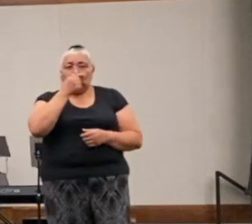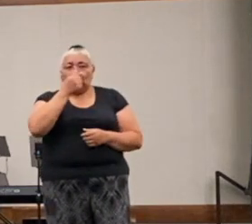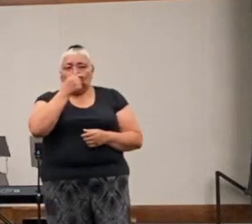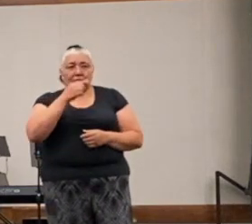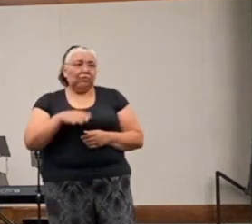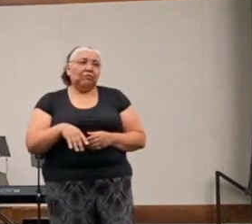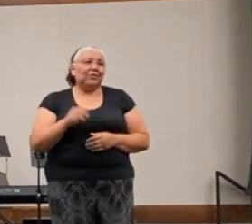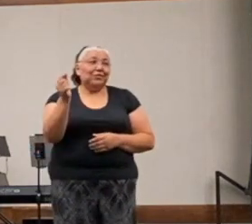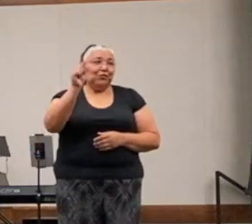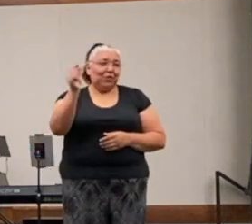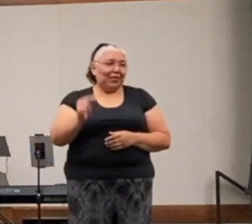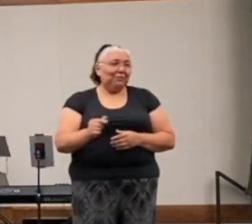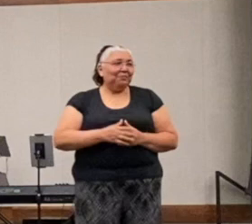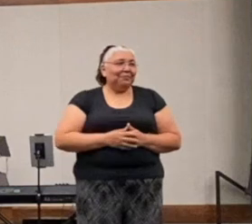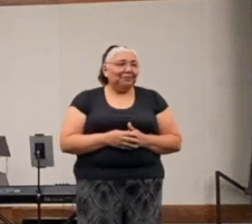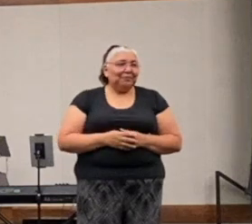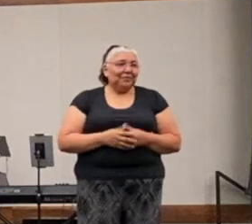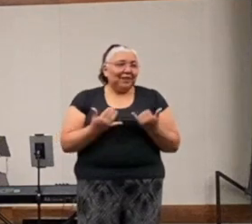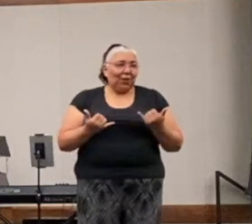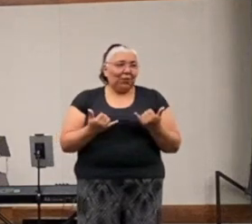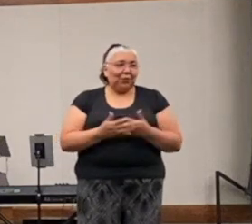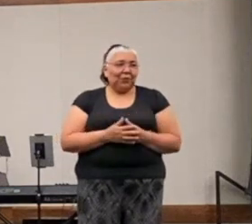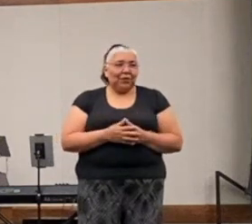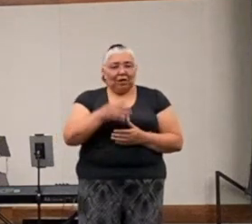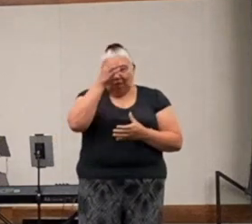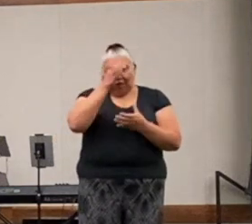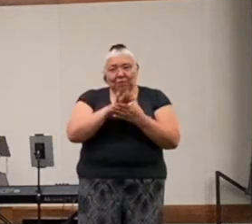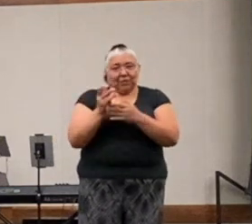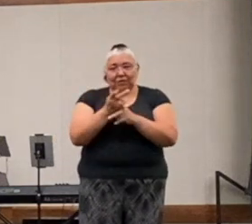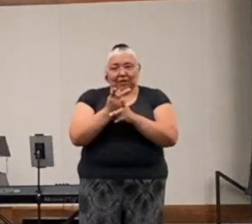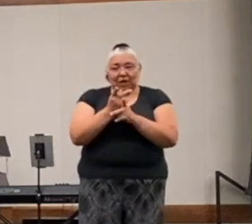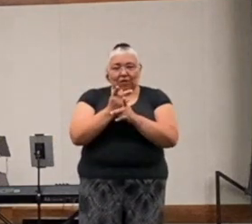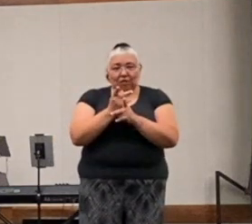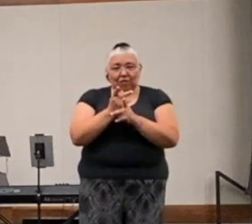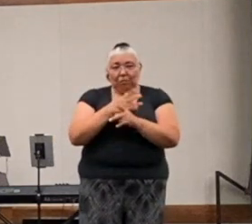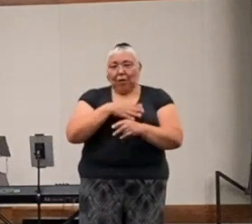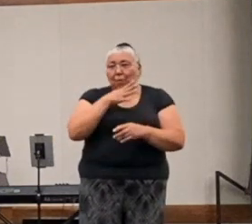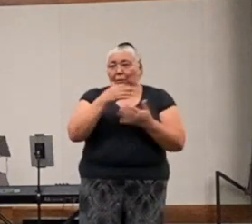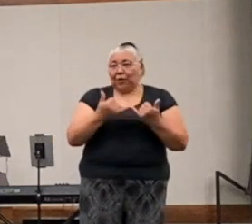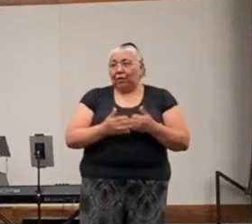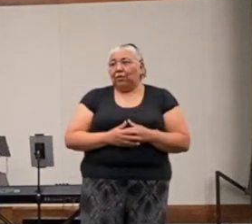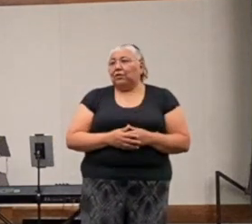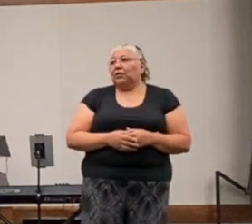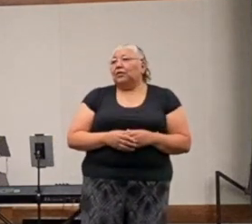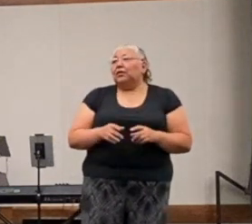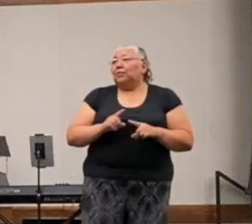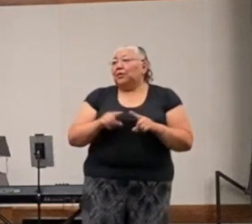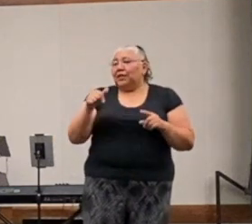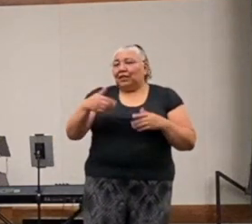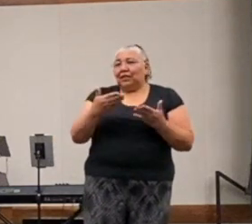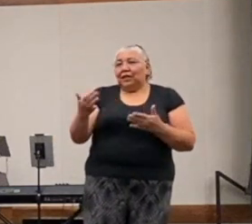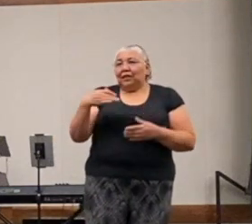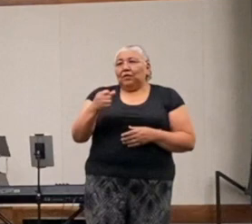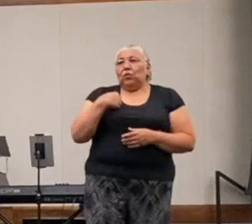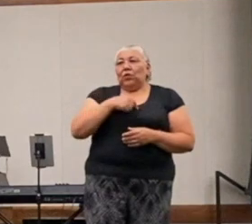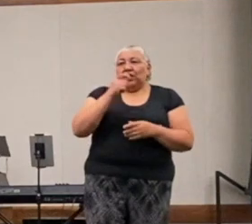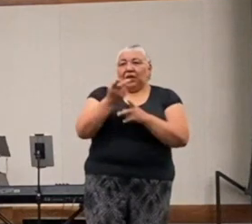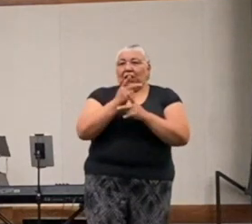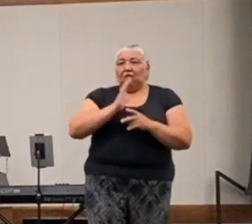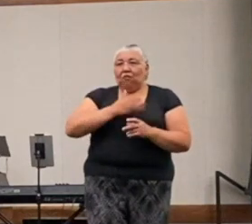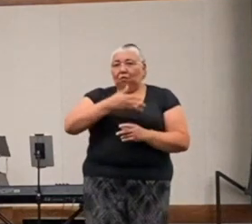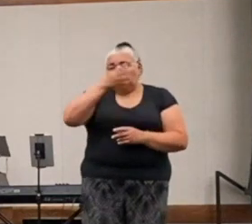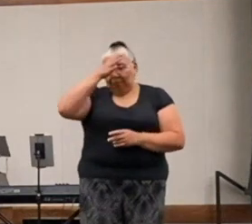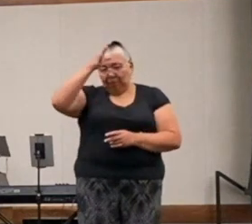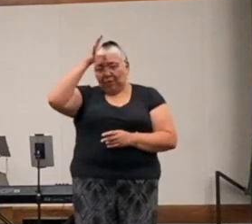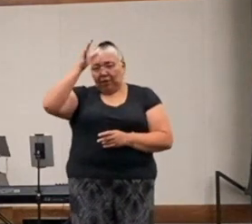so, you know, her husband's taking care of her now. But the thing is that we need to take care of our parents. We need to honor